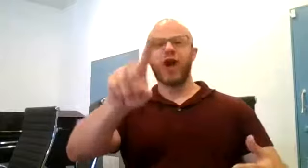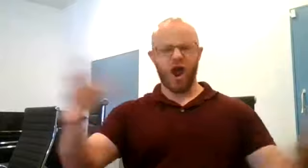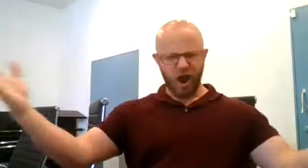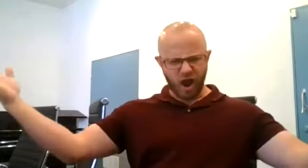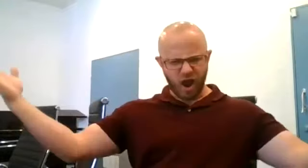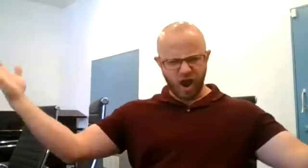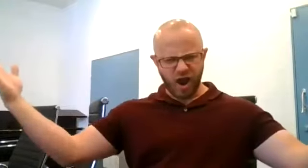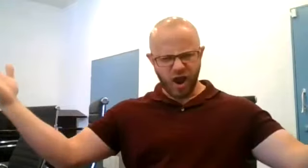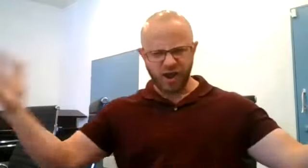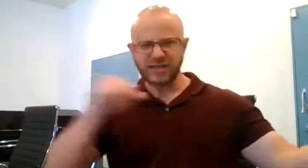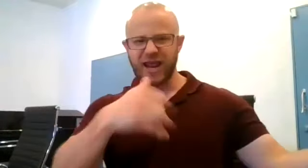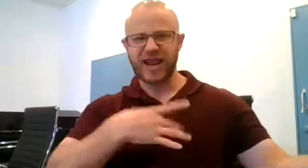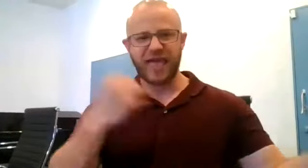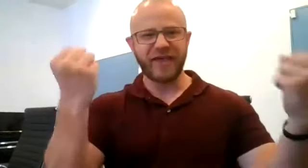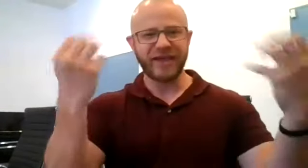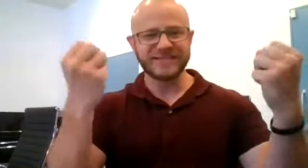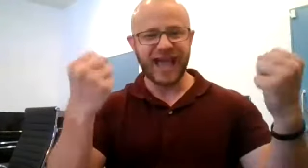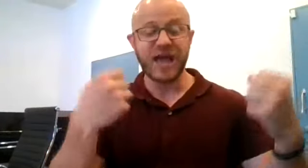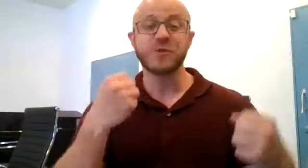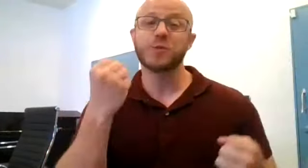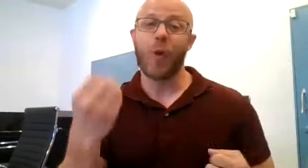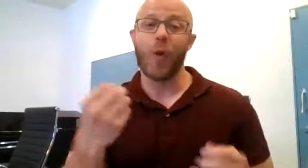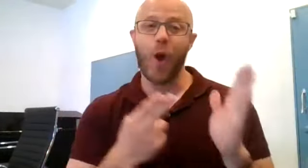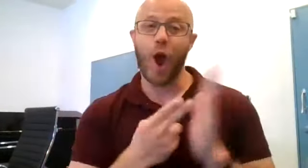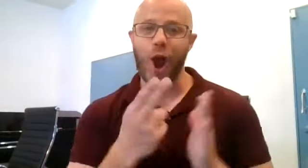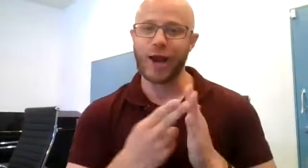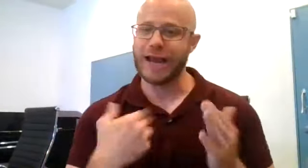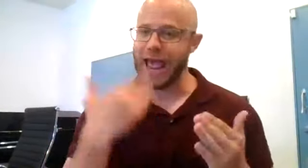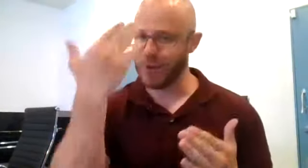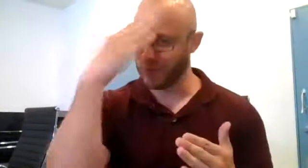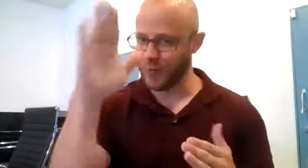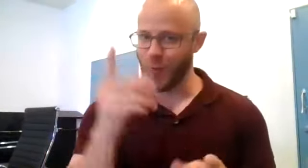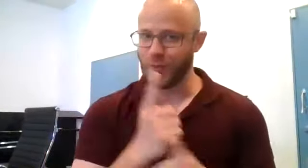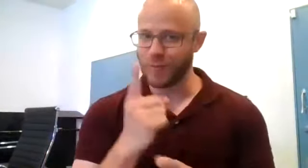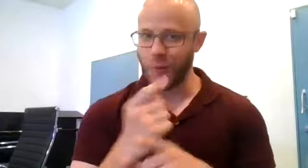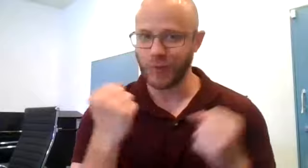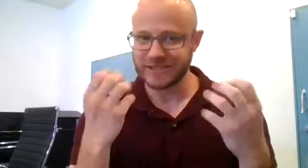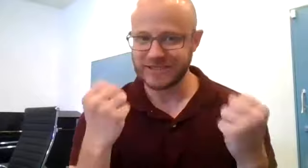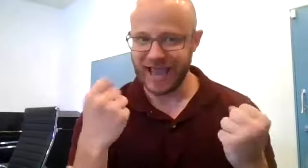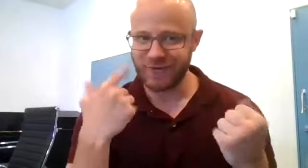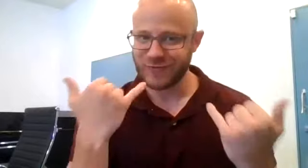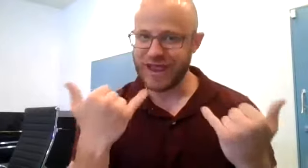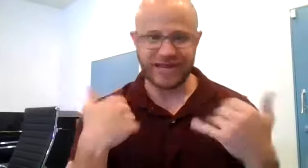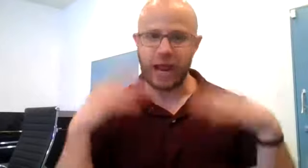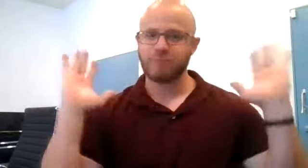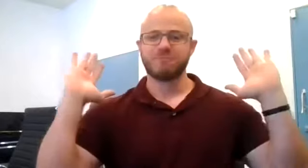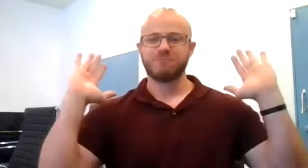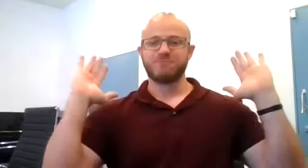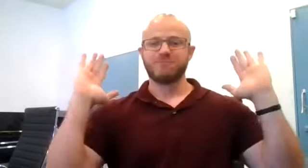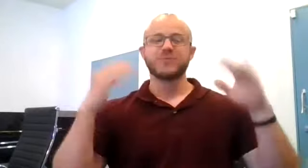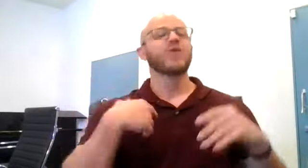So Brad was like, what? He didn't like that sign. So honestly, I'm not sure the appropriate